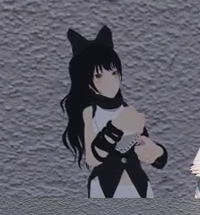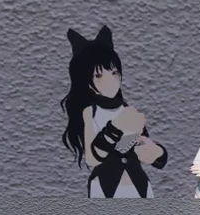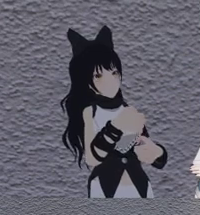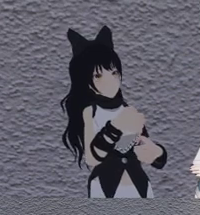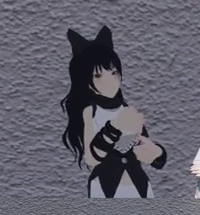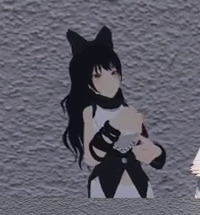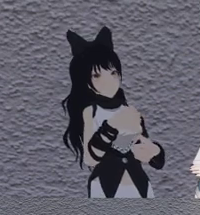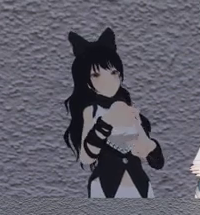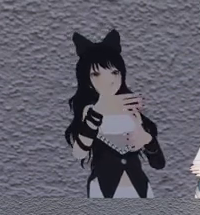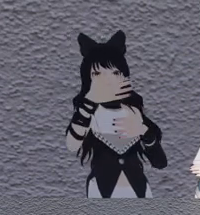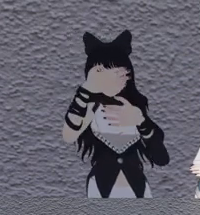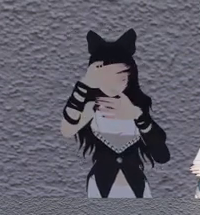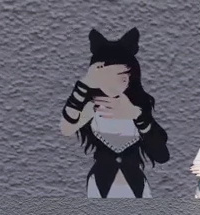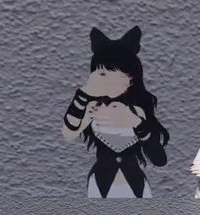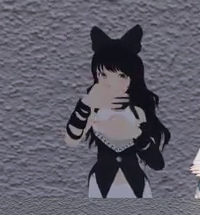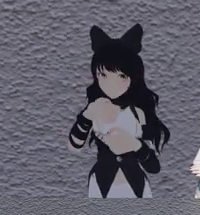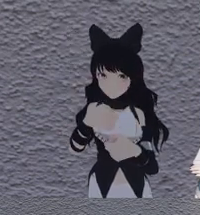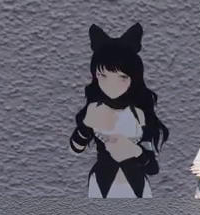Trust.